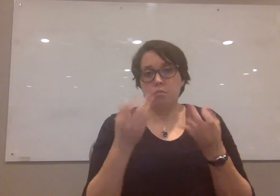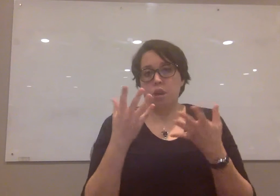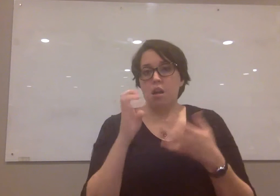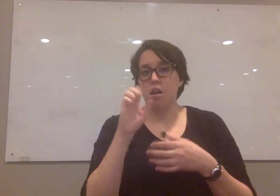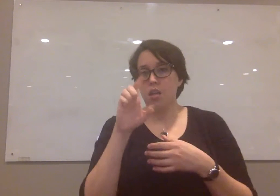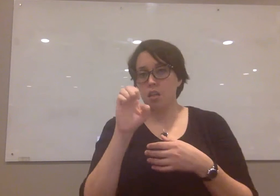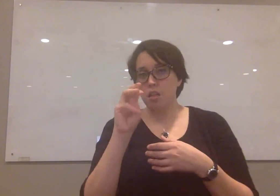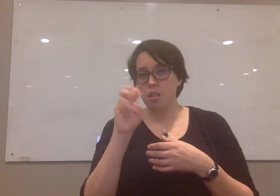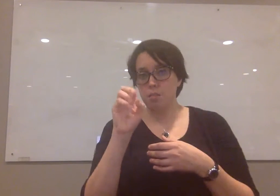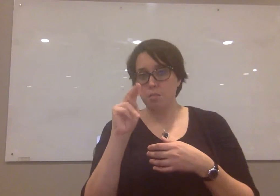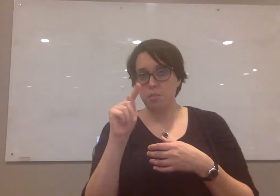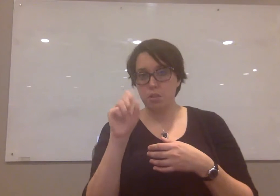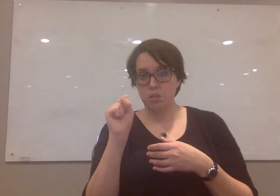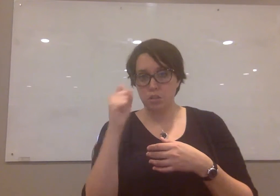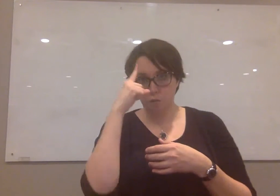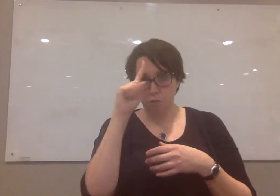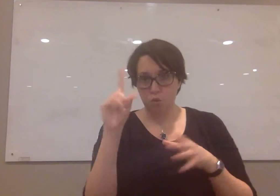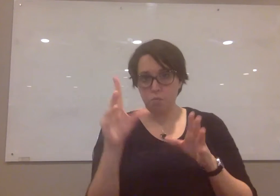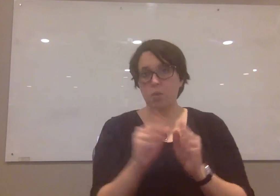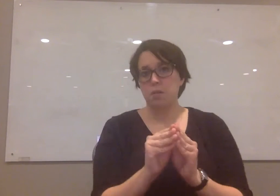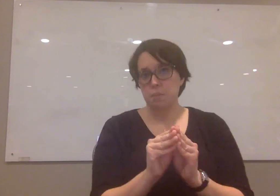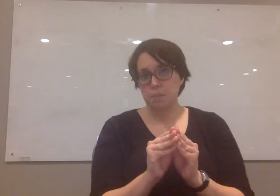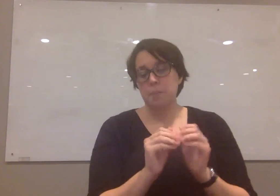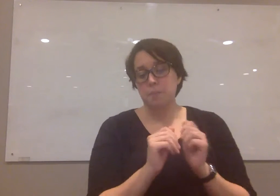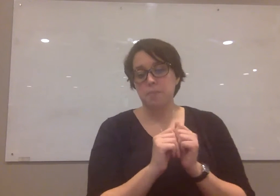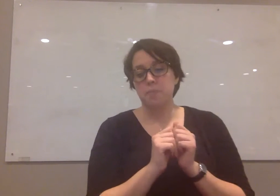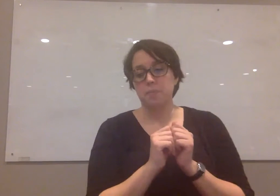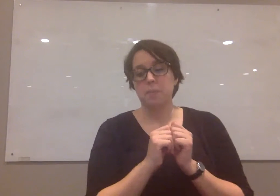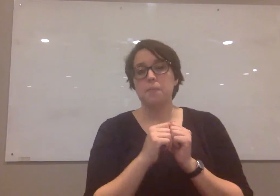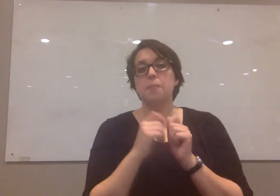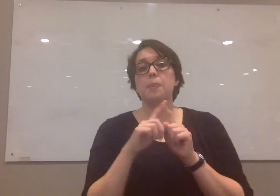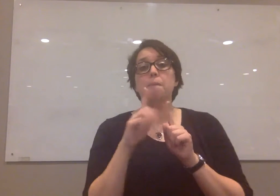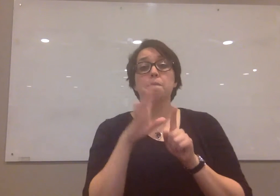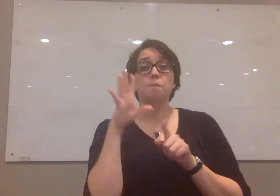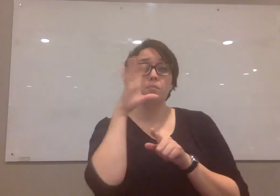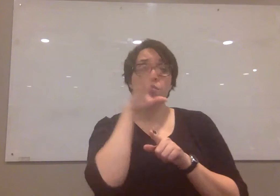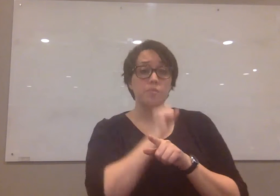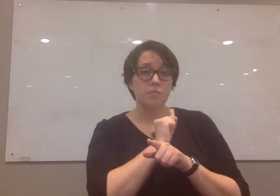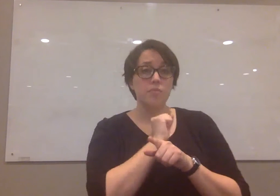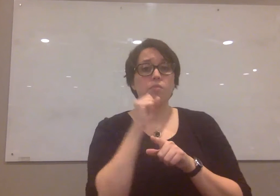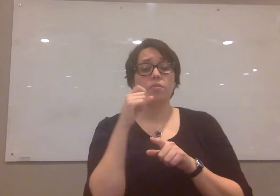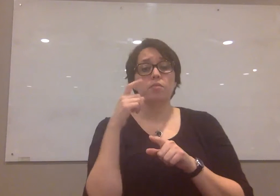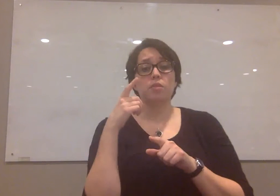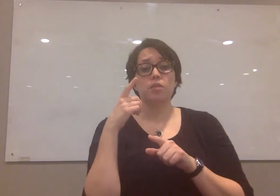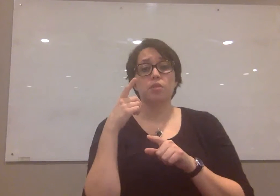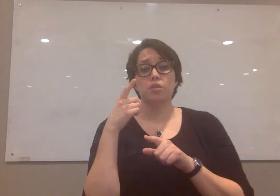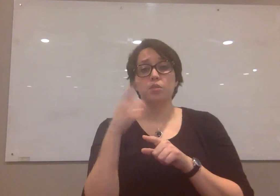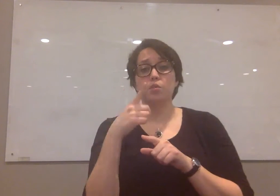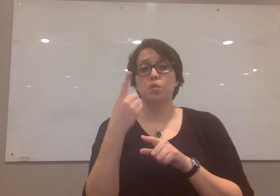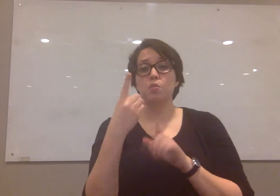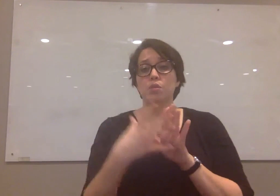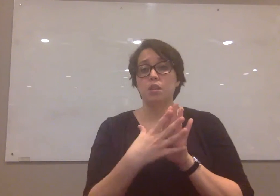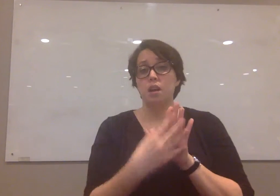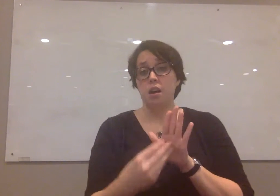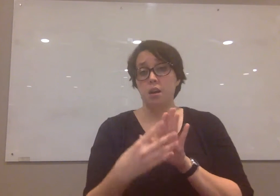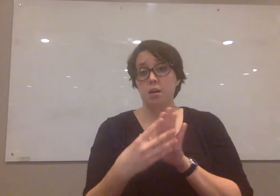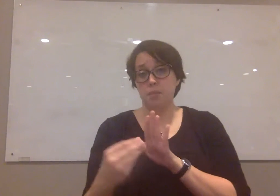Yeah, but I think the assumption is that you avoid, because you're always copying your immutable data, you don't have the